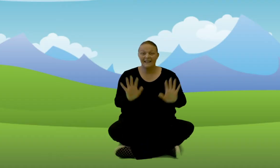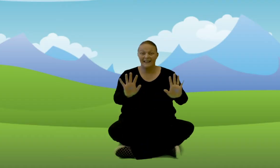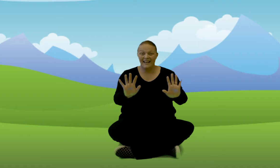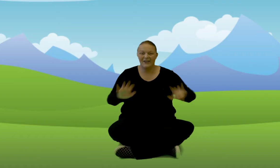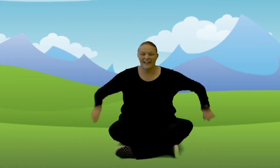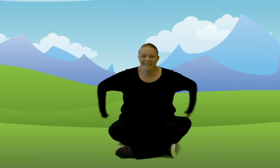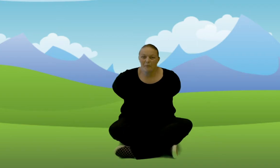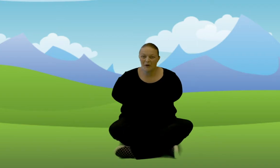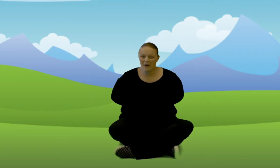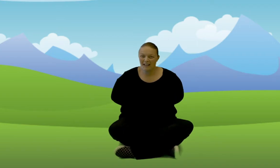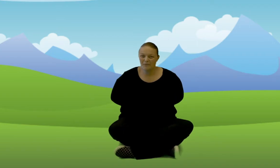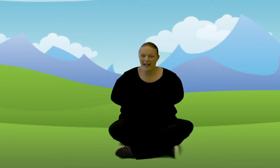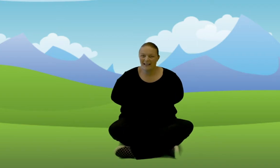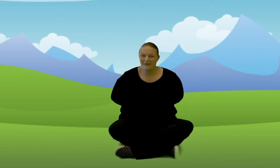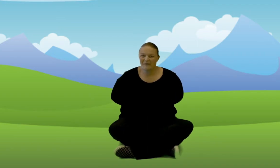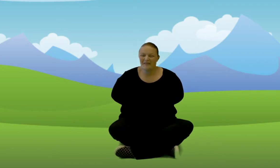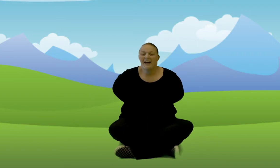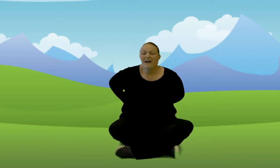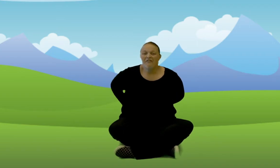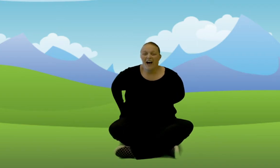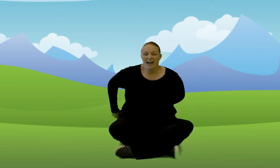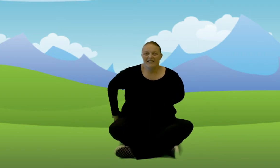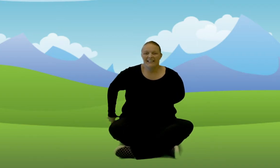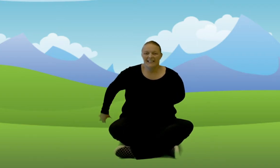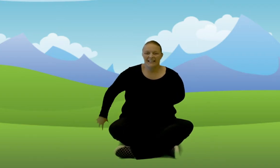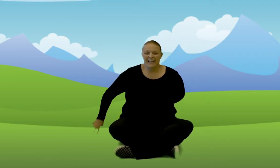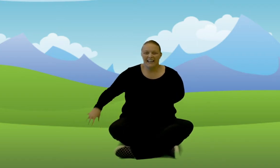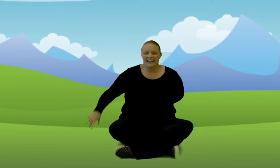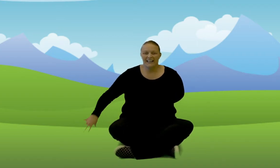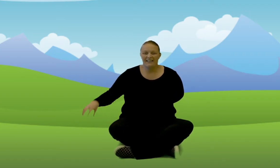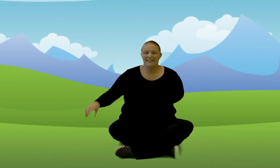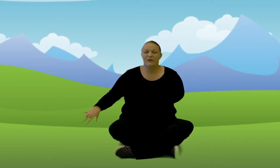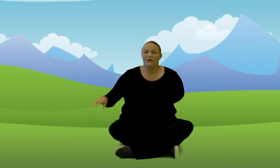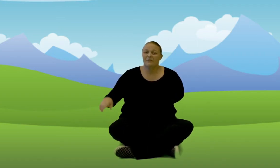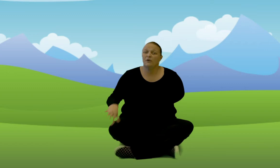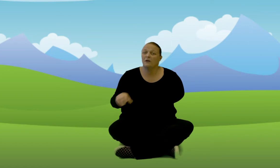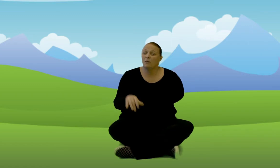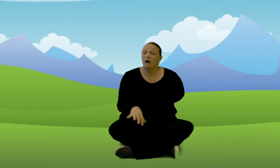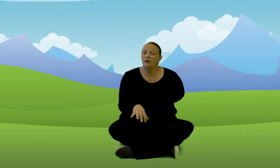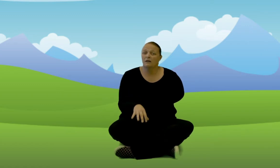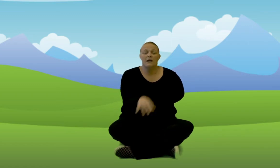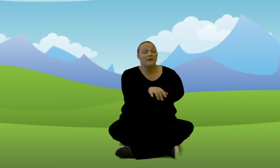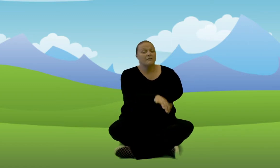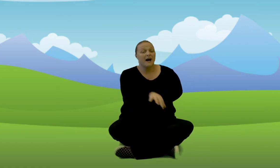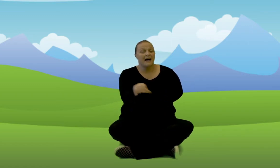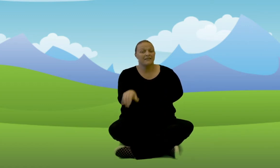Take your hands, put them behind your back. Five little ladies going for a walk. Five